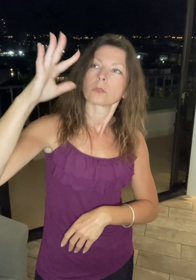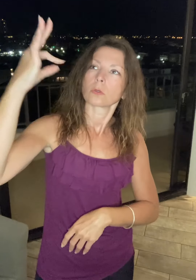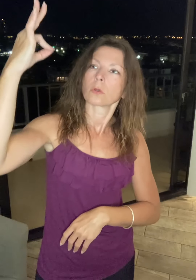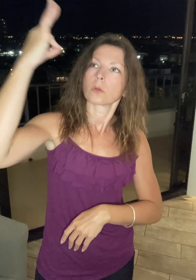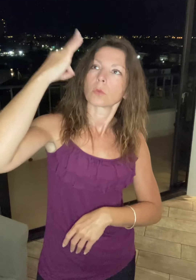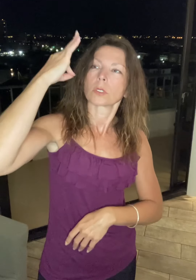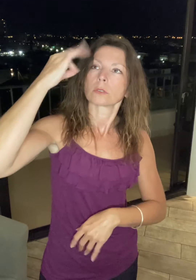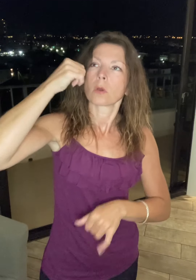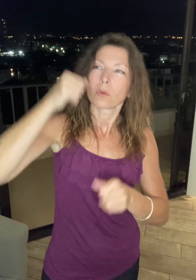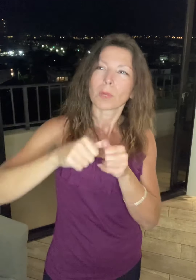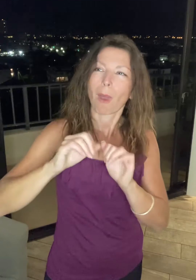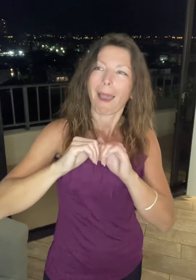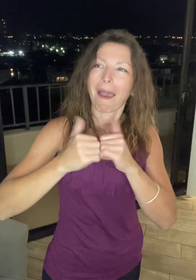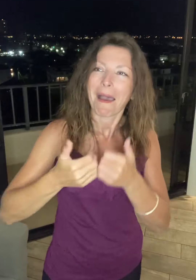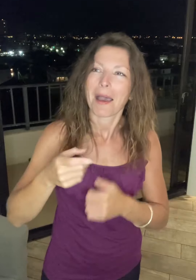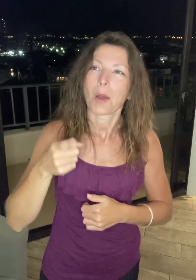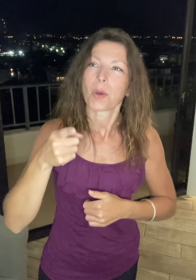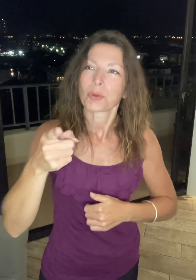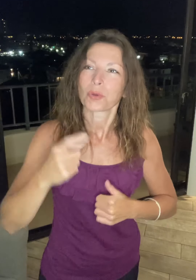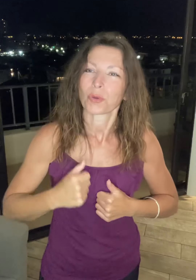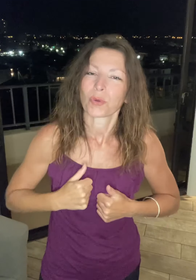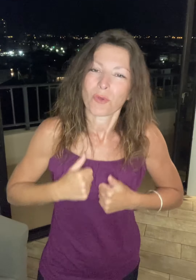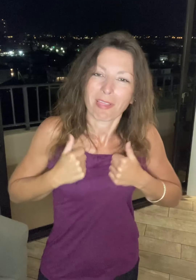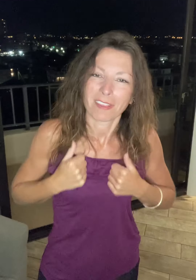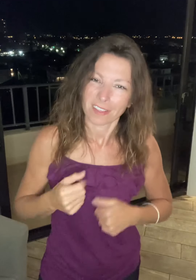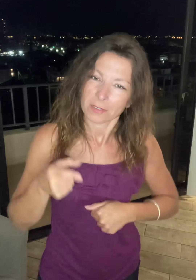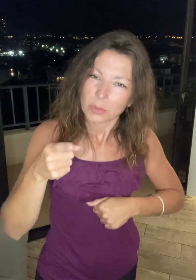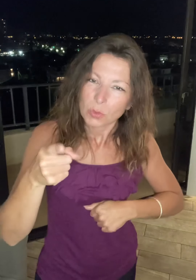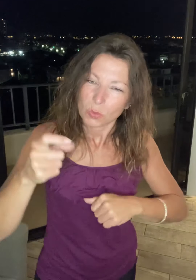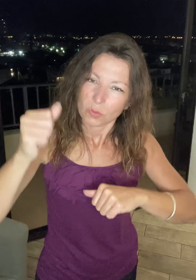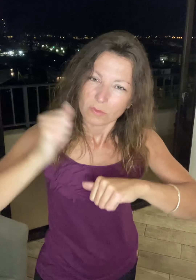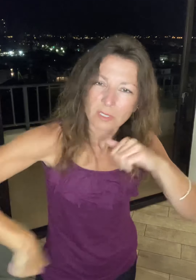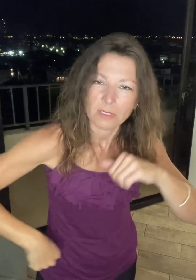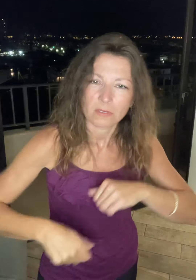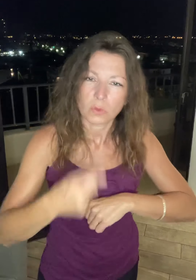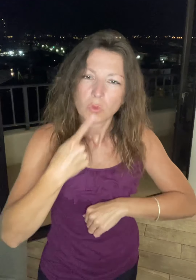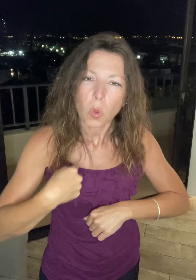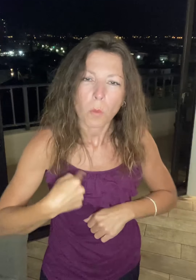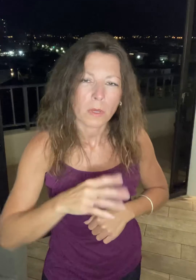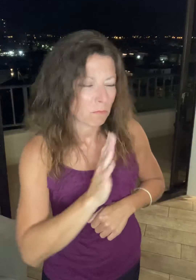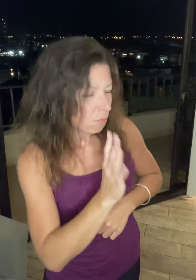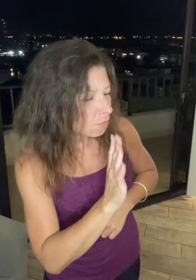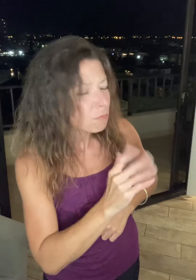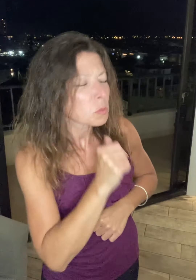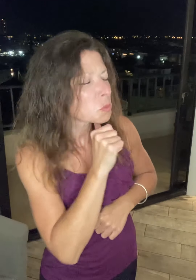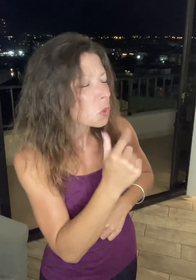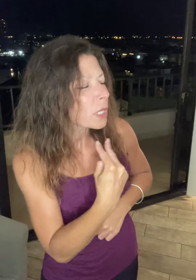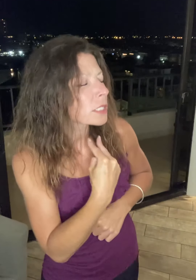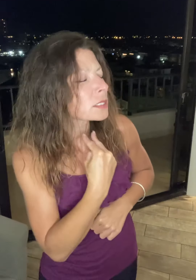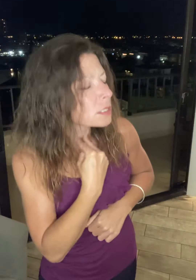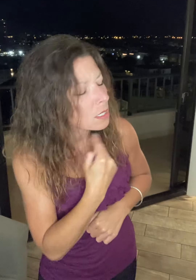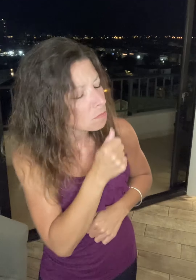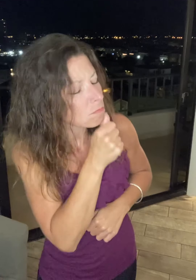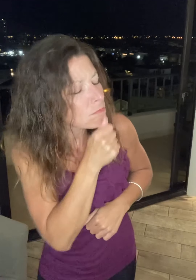You'd say I'd suck it all up, I'd be stuck in the mud, thinking of things that you should have done. See you again, my